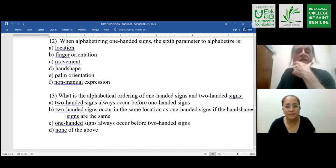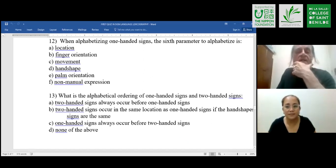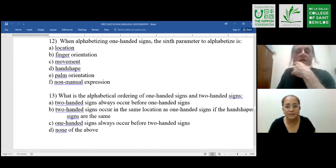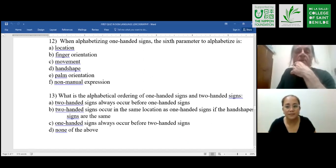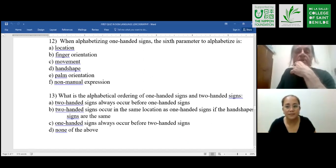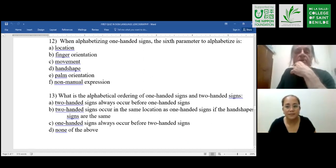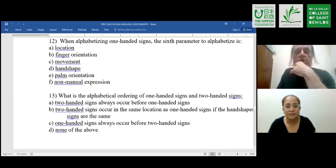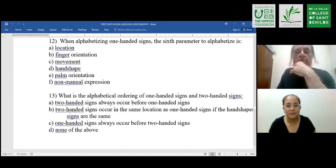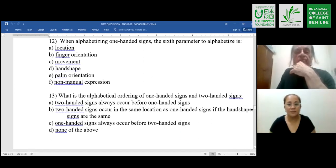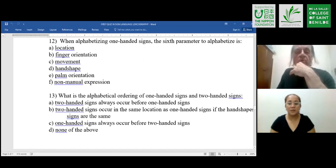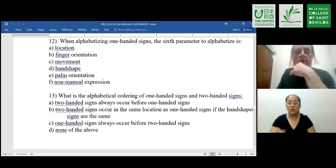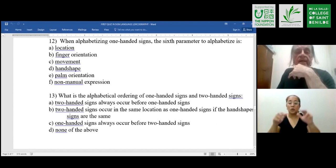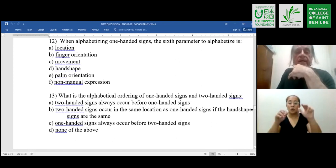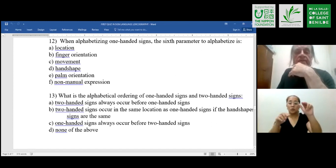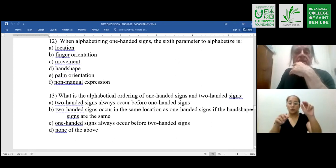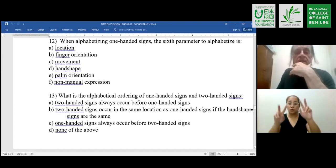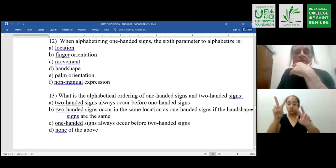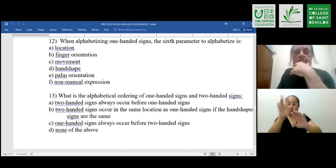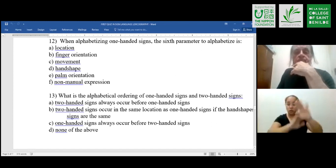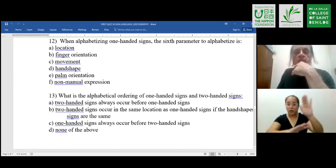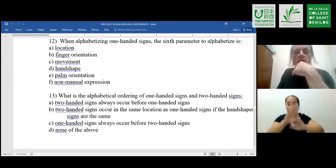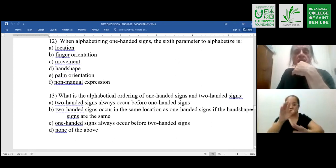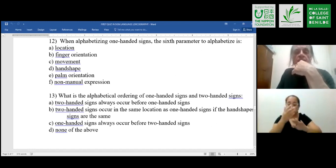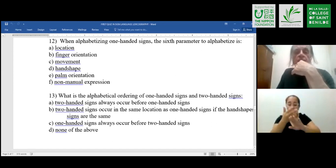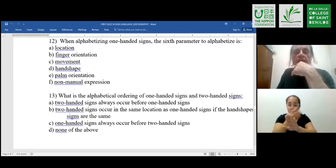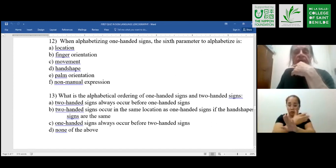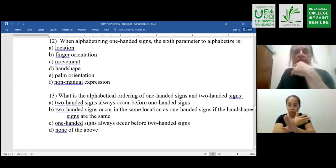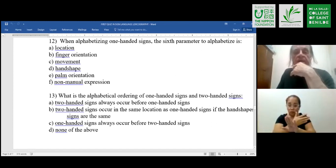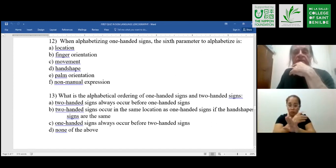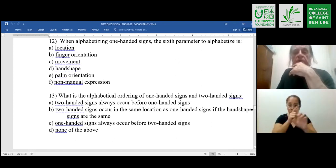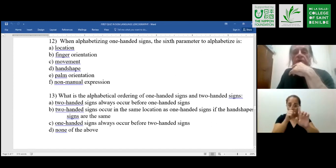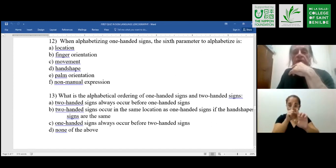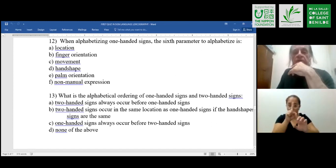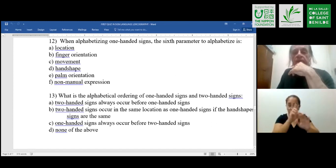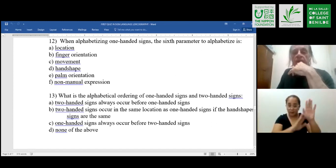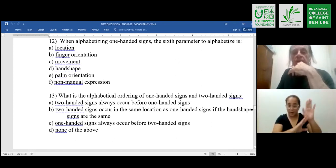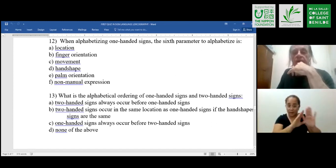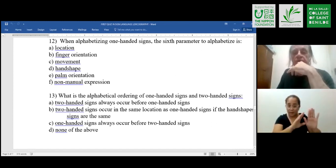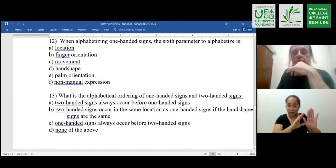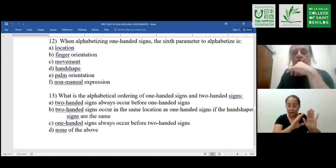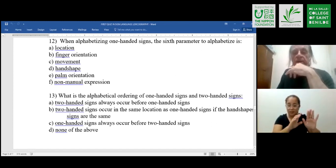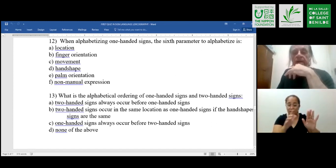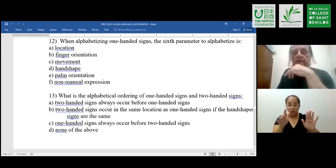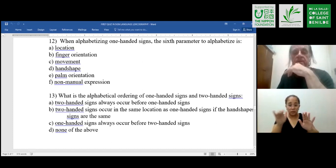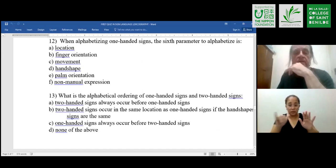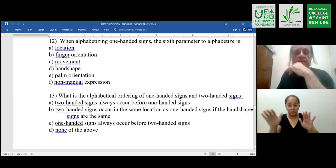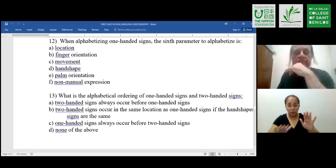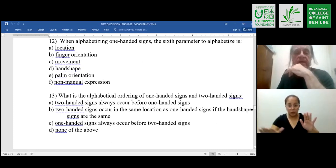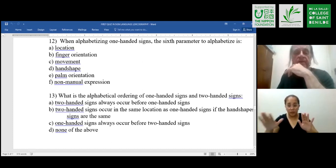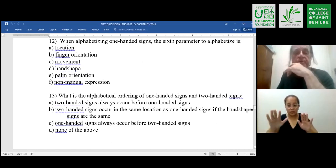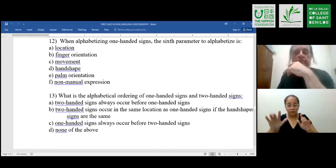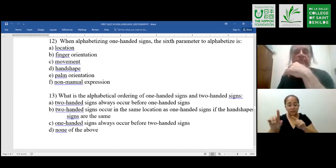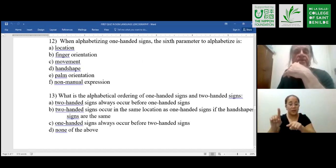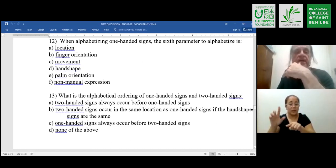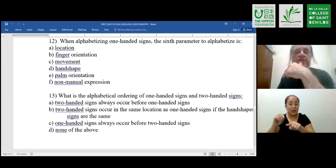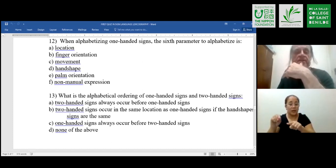Two-handed signs always occur before one-handed signs. Two-handed signs occur in the same location as one-handed signs if the